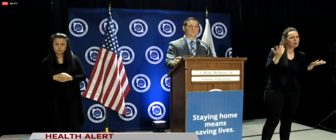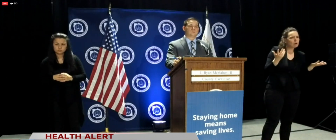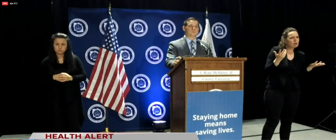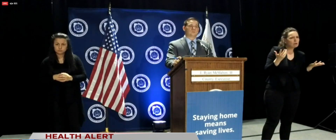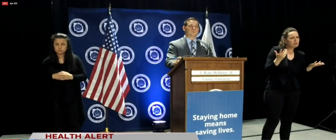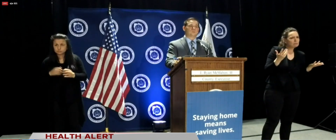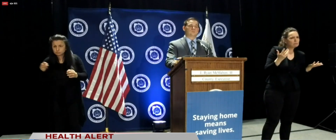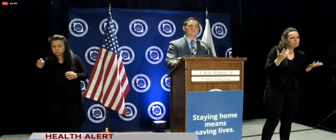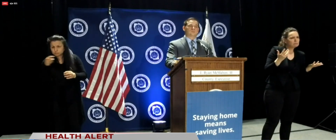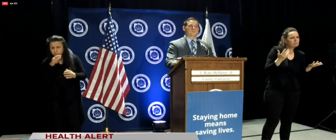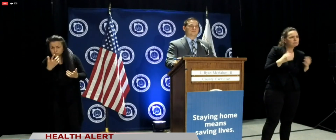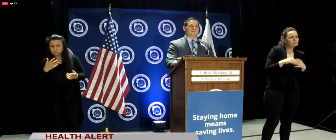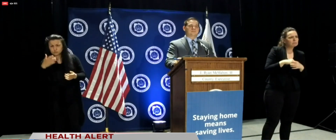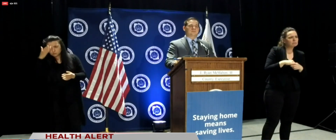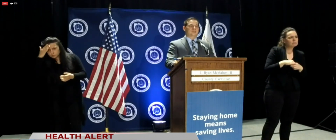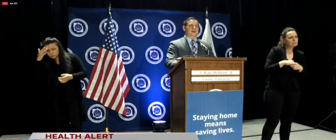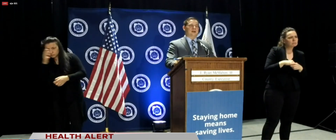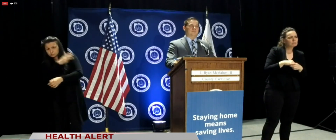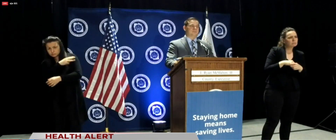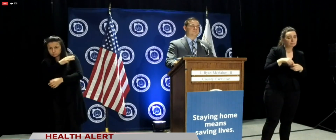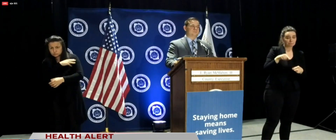asymptomatic person spreading the virus?